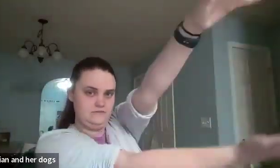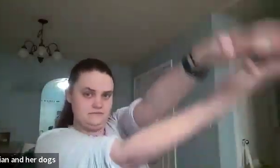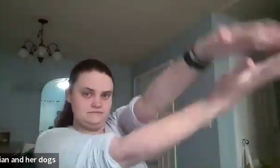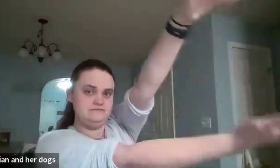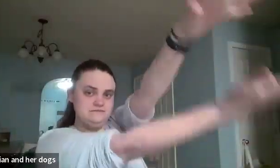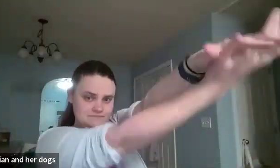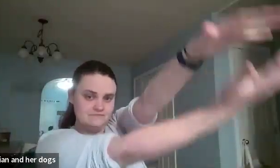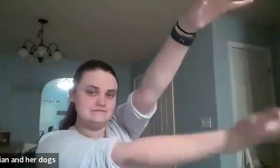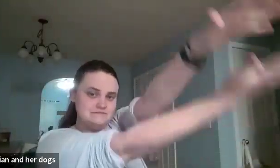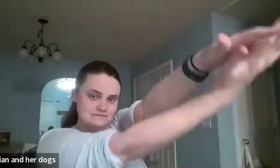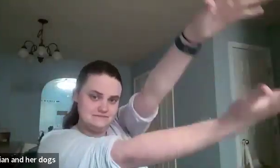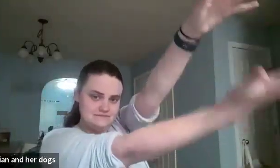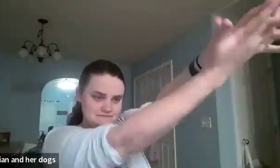alligator.